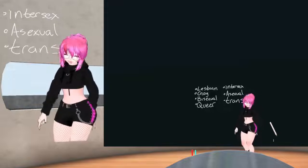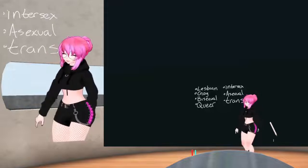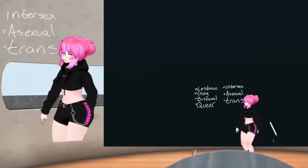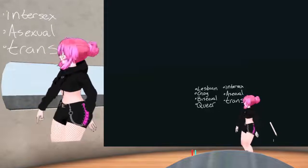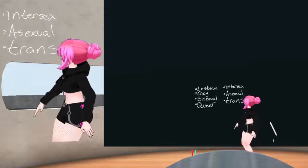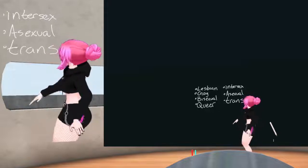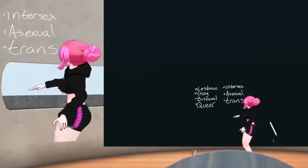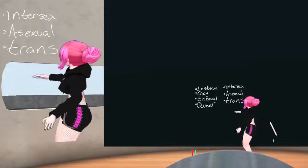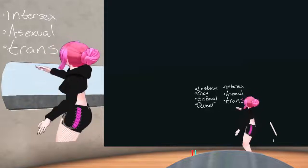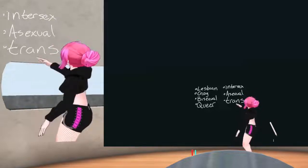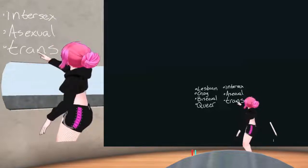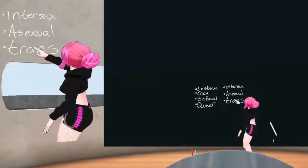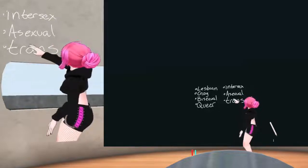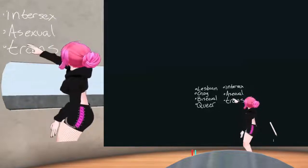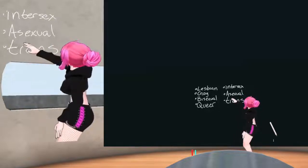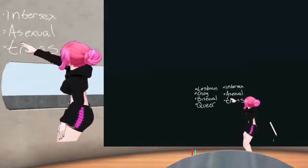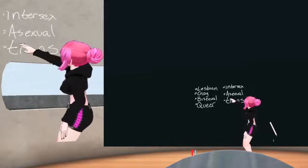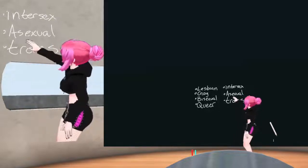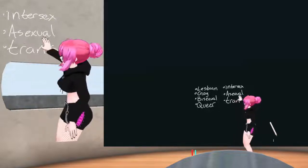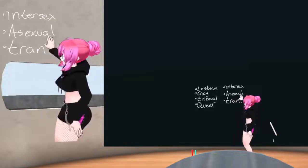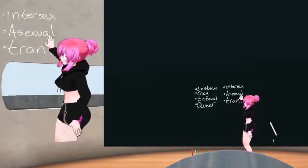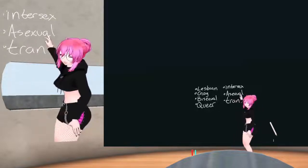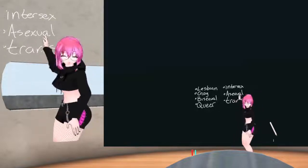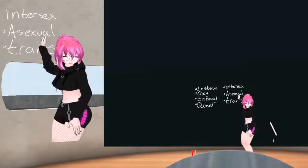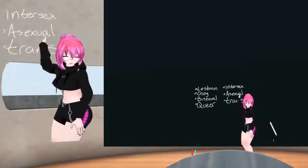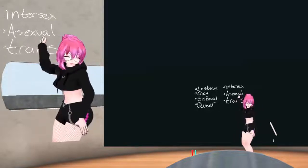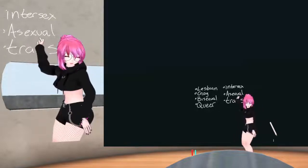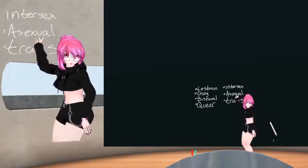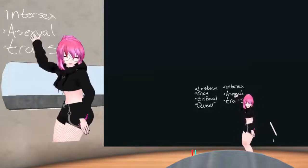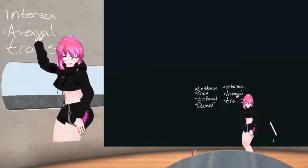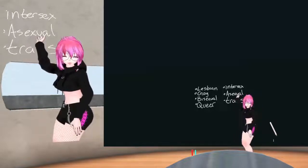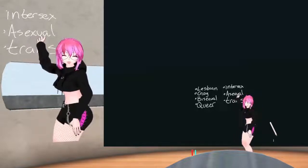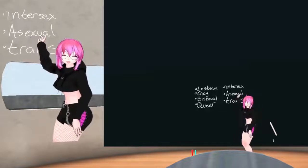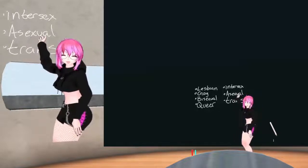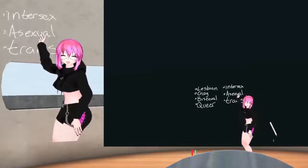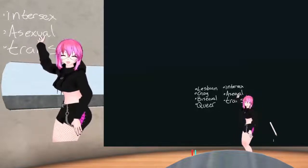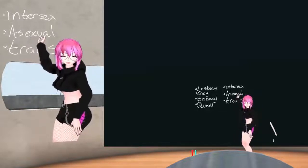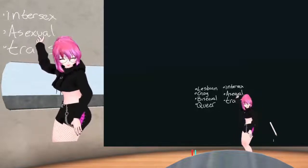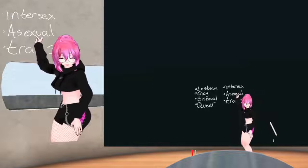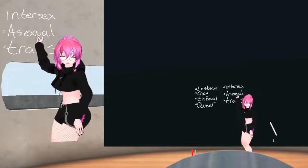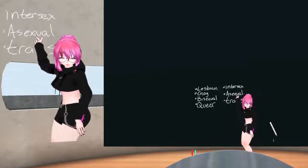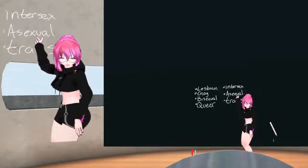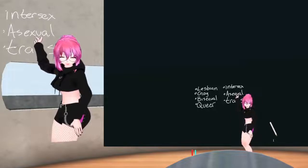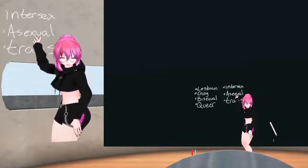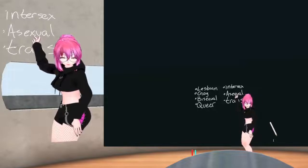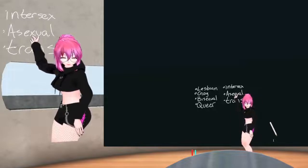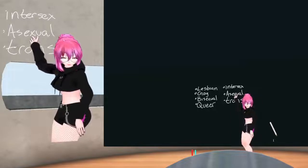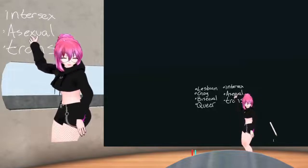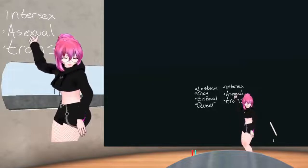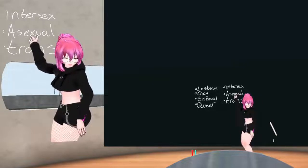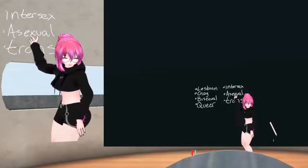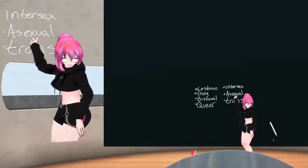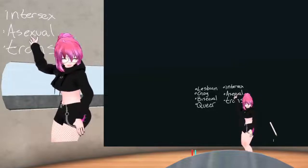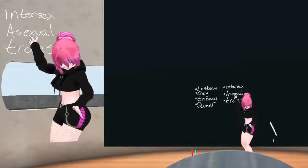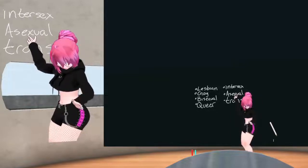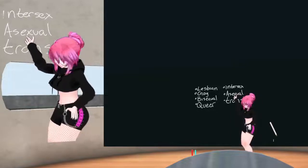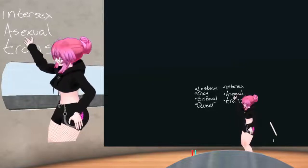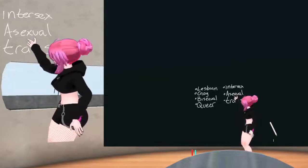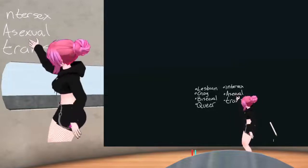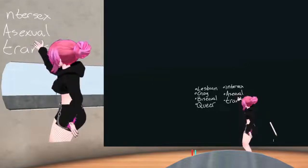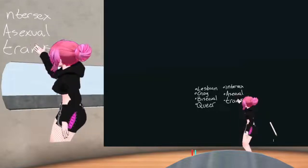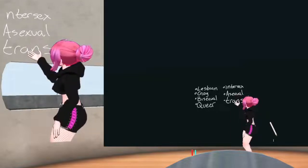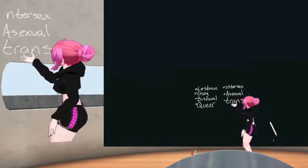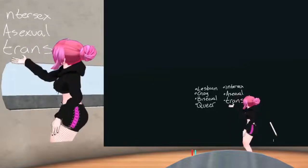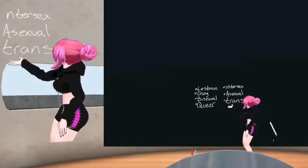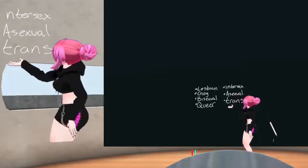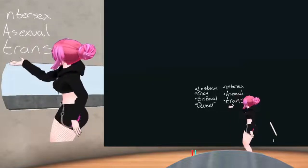You got it. Yep. And then asexual, or ace for short. Yes. Perfect. Ace.